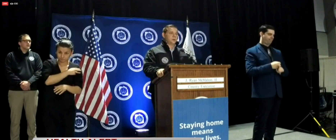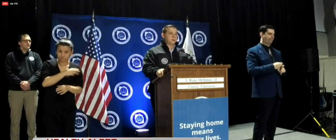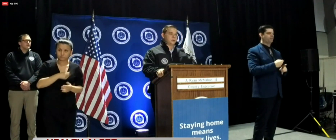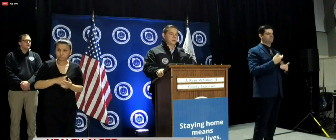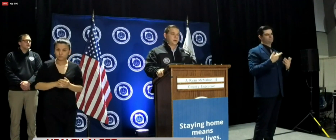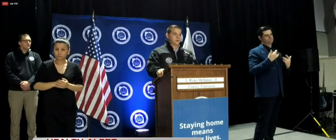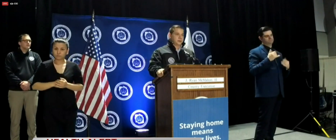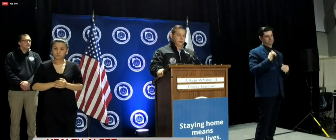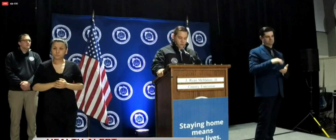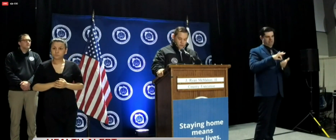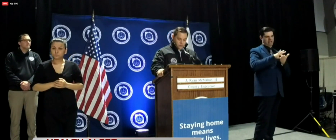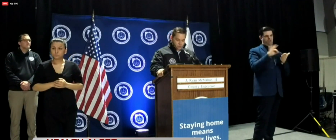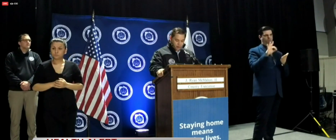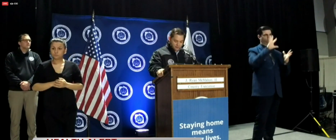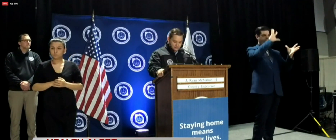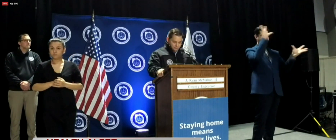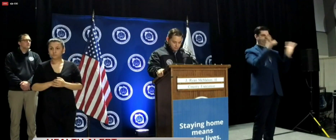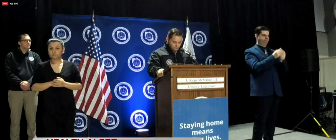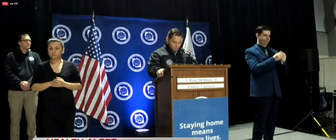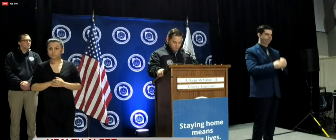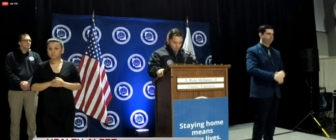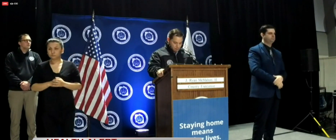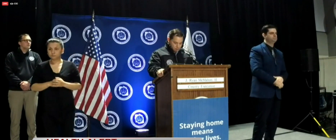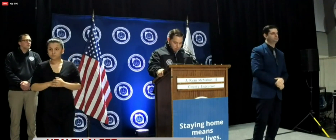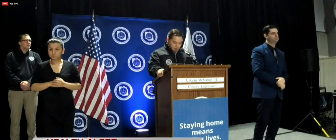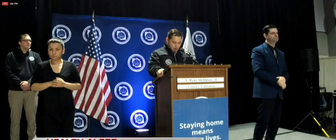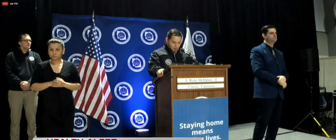from the get-go in this process.